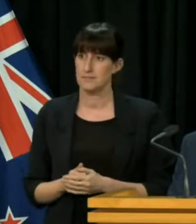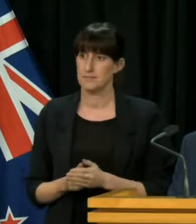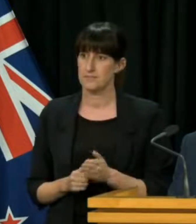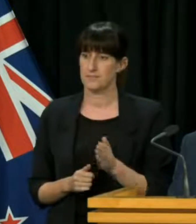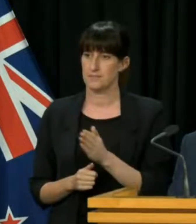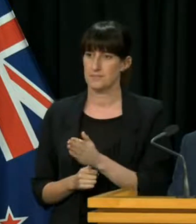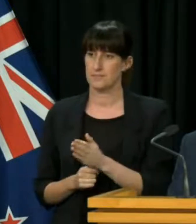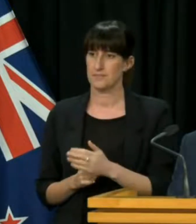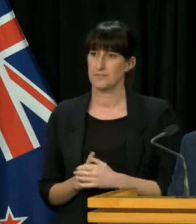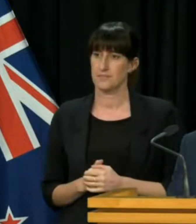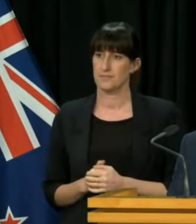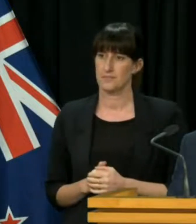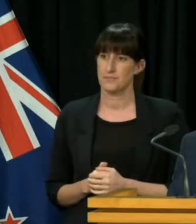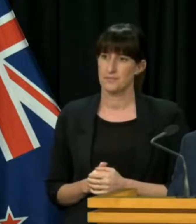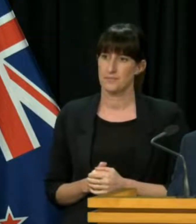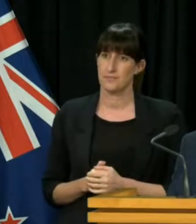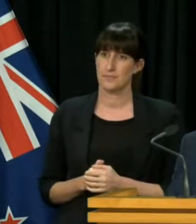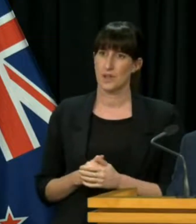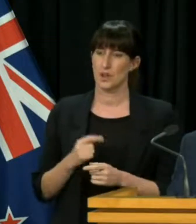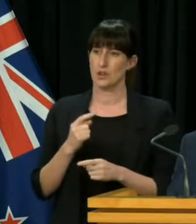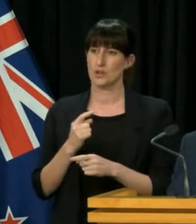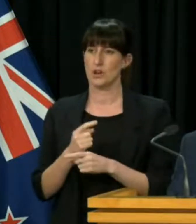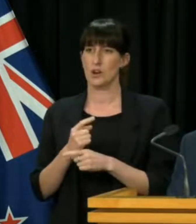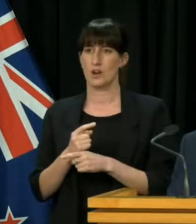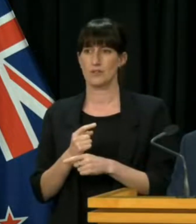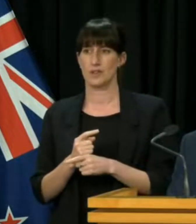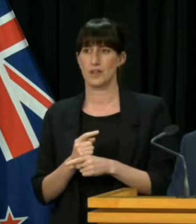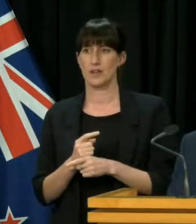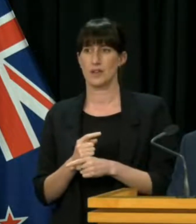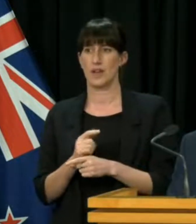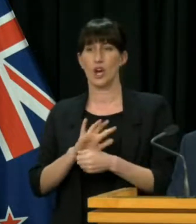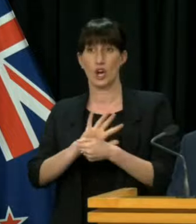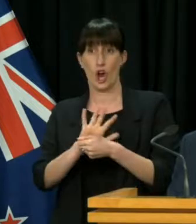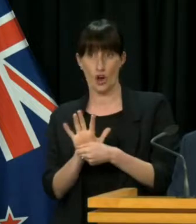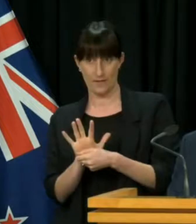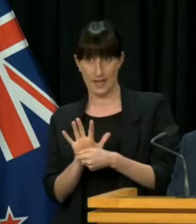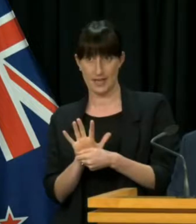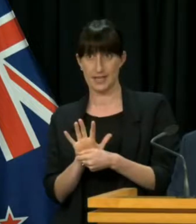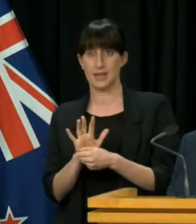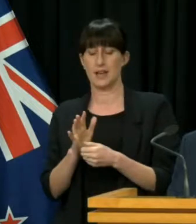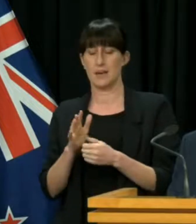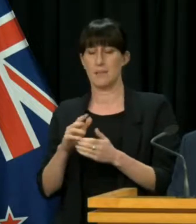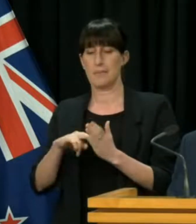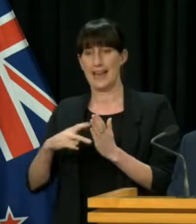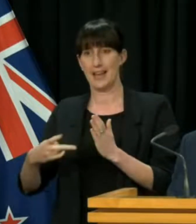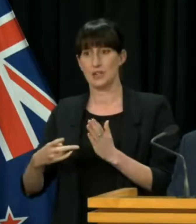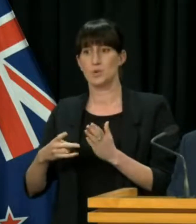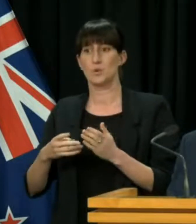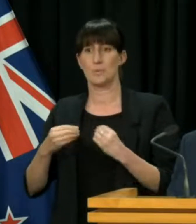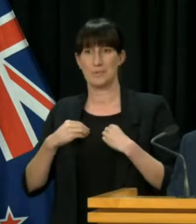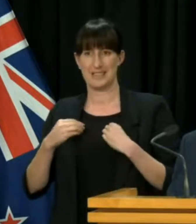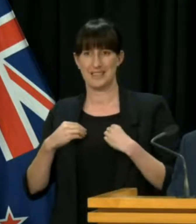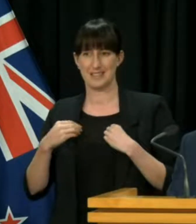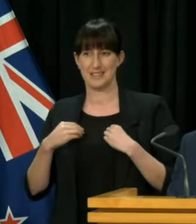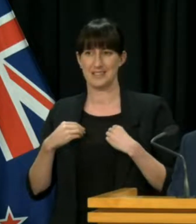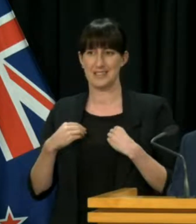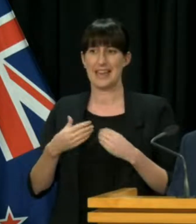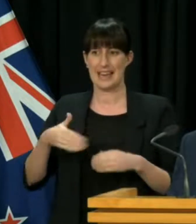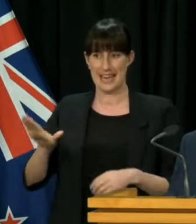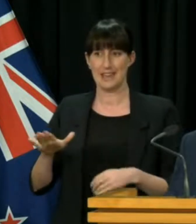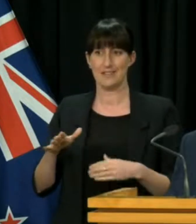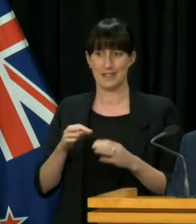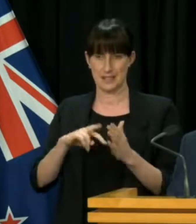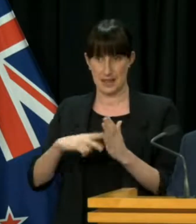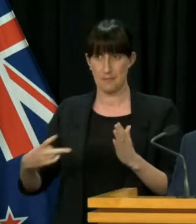Barry. On the COVID leave scheme, have you considered modifying that at all? Because currently it doesn't actually cover quite a large amount of people who probably should stay home, people who are told